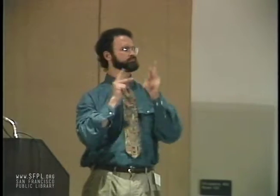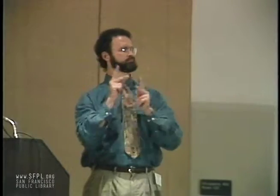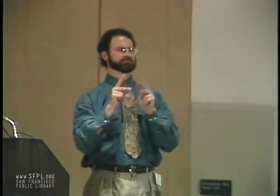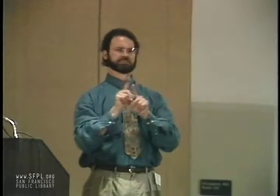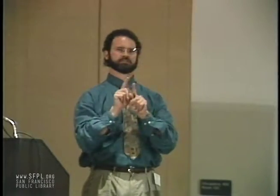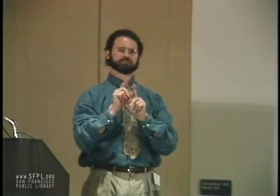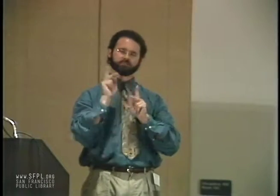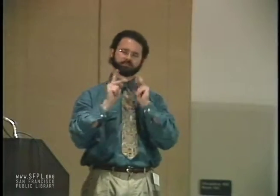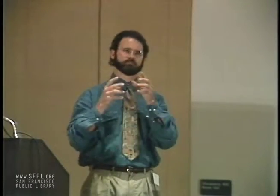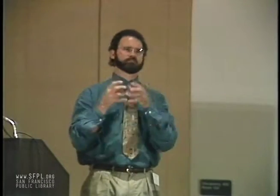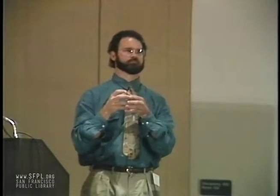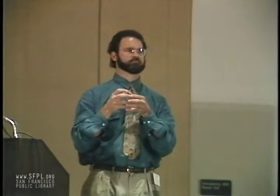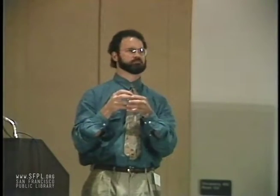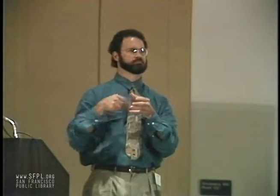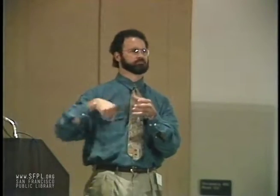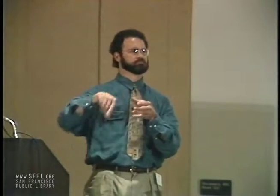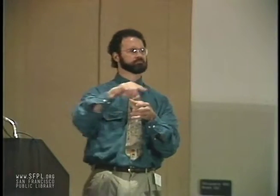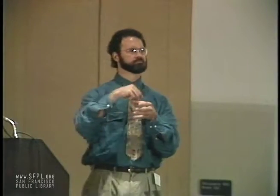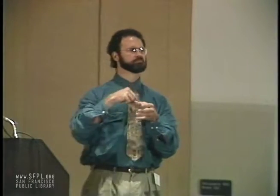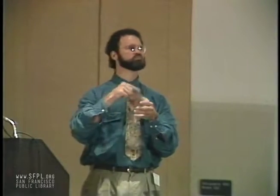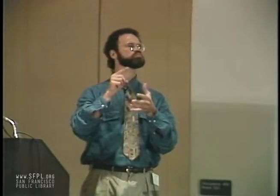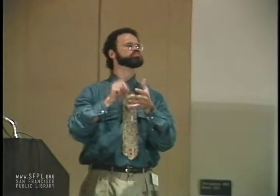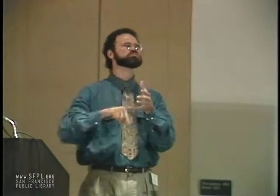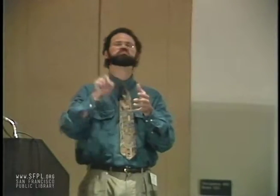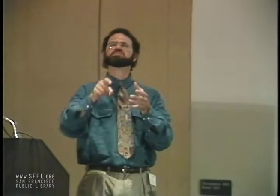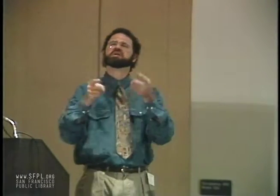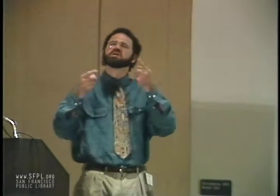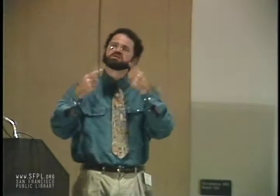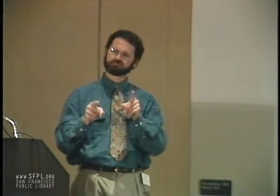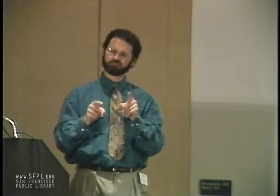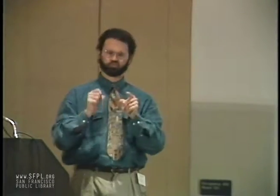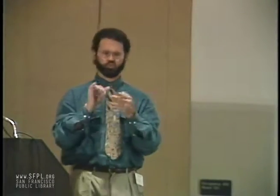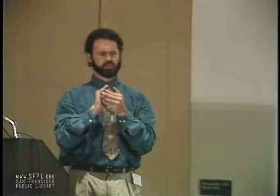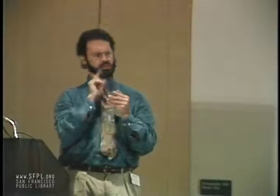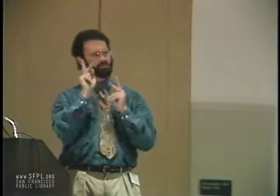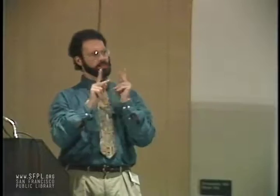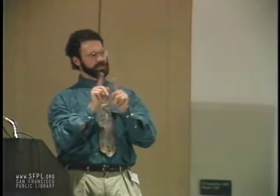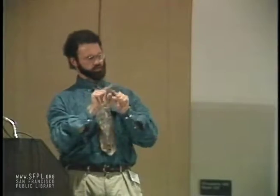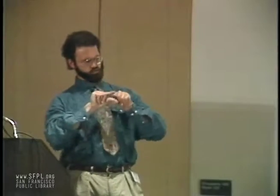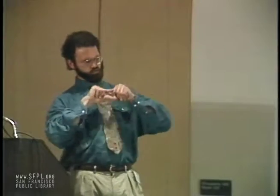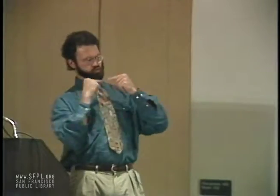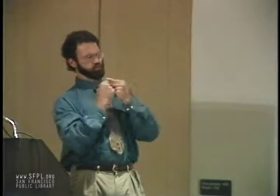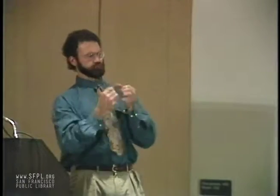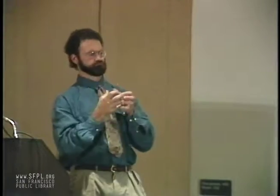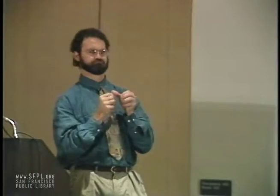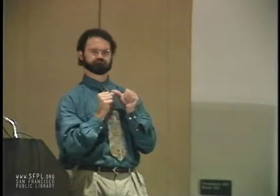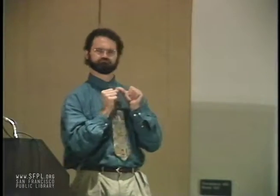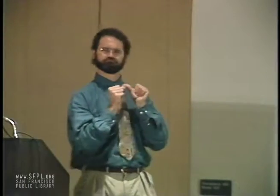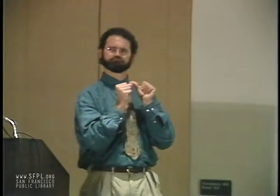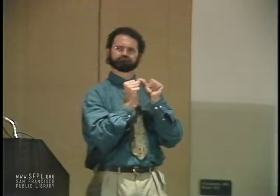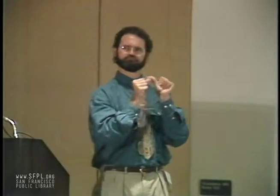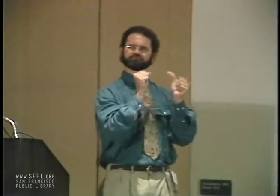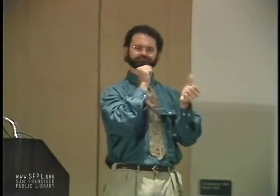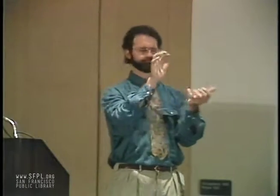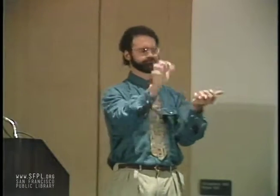And the message is that it's important for deaf people to maintain and preserve their culture, their sense of group